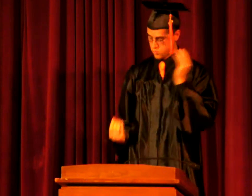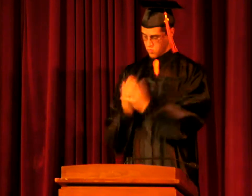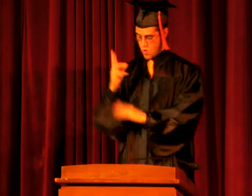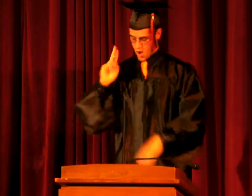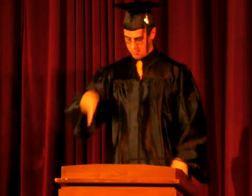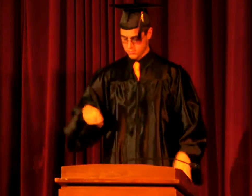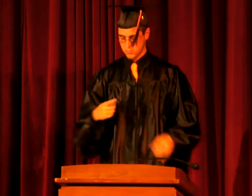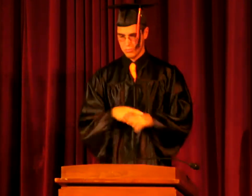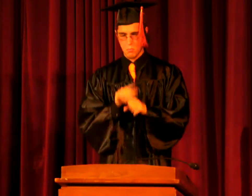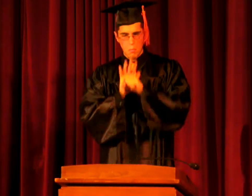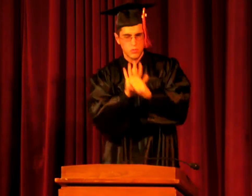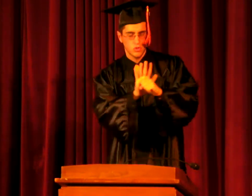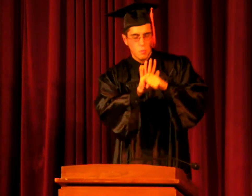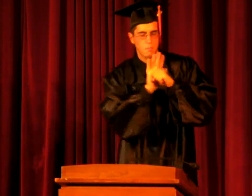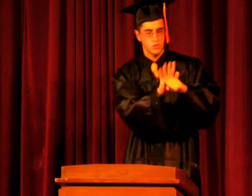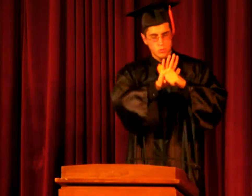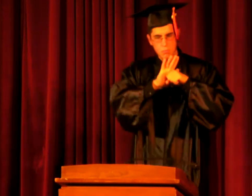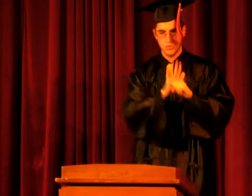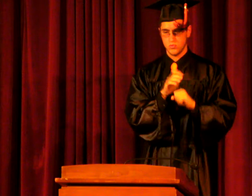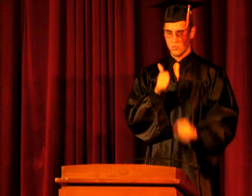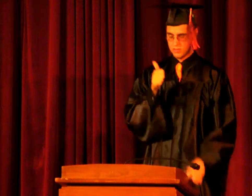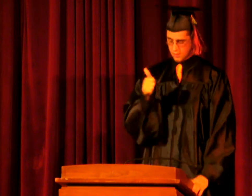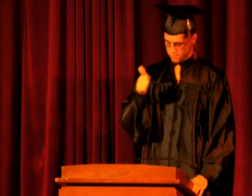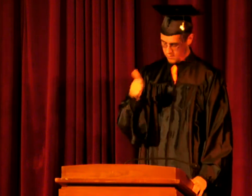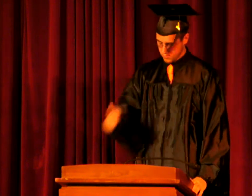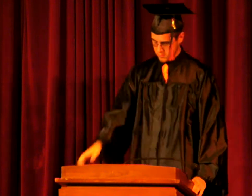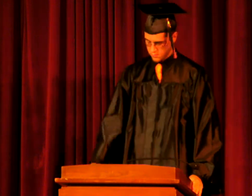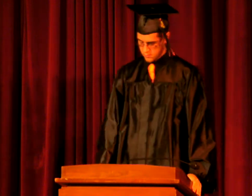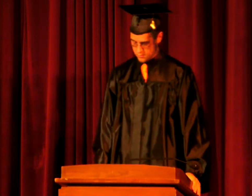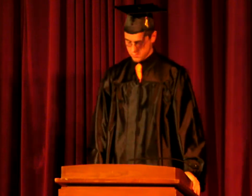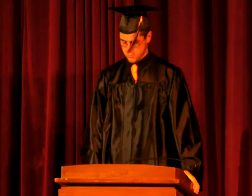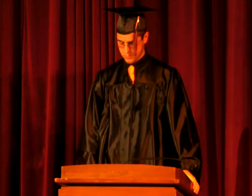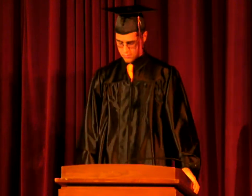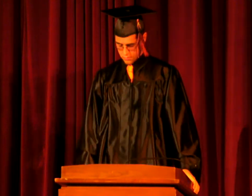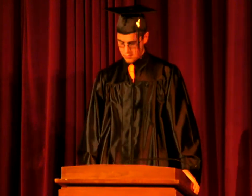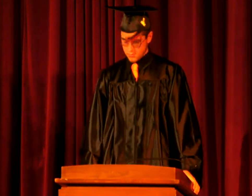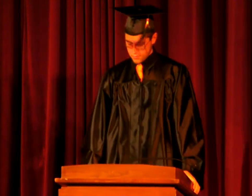Well, I've learned the only way to grow is to push yourself beyond your comfort zone.